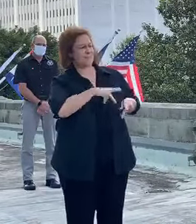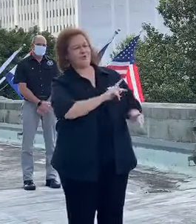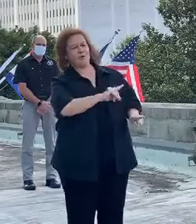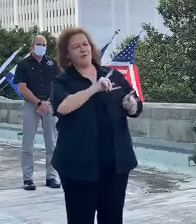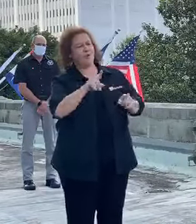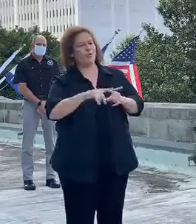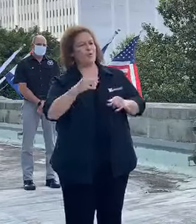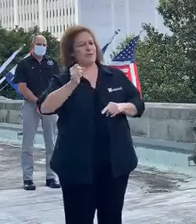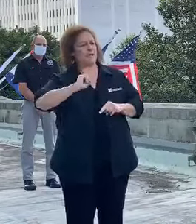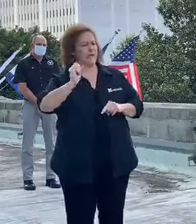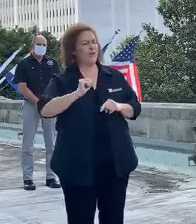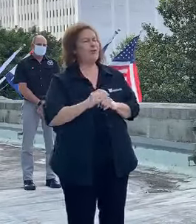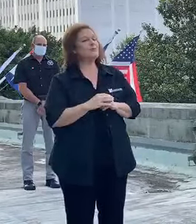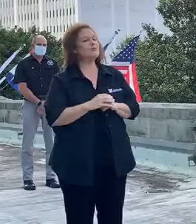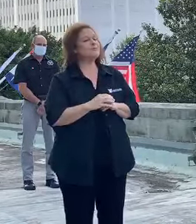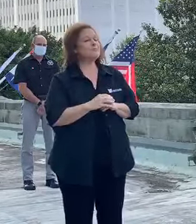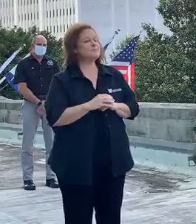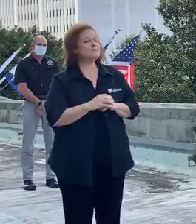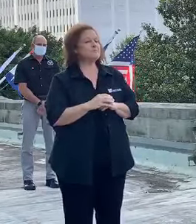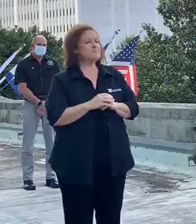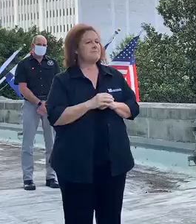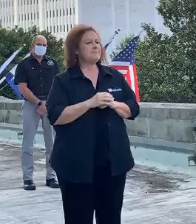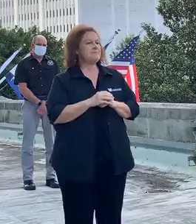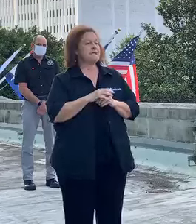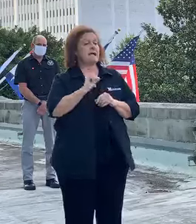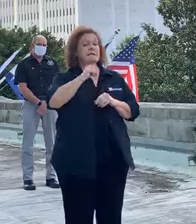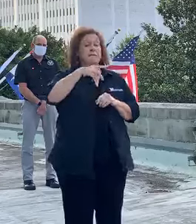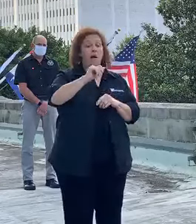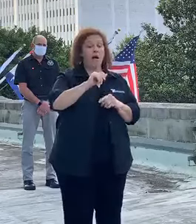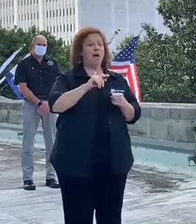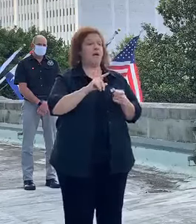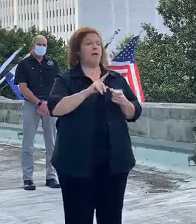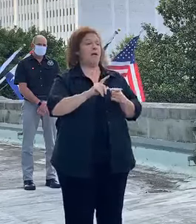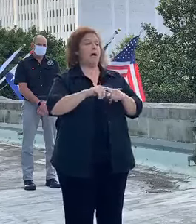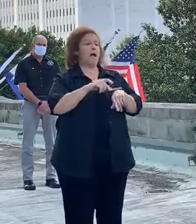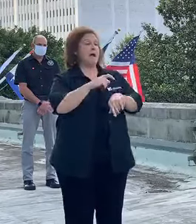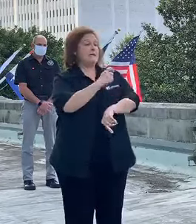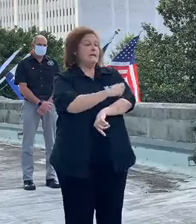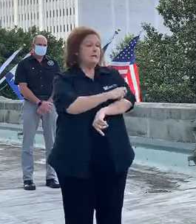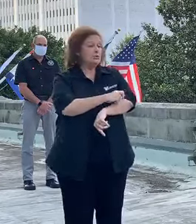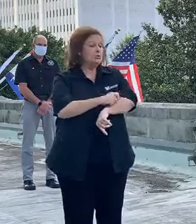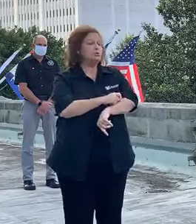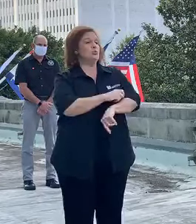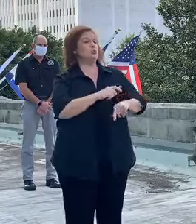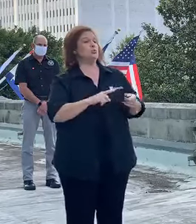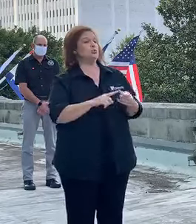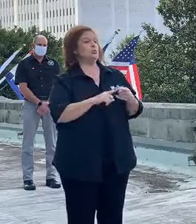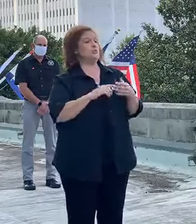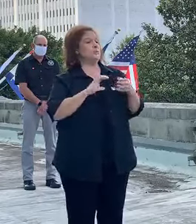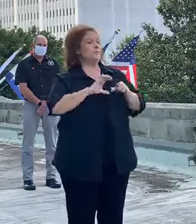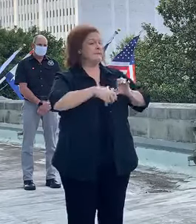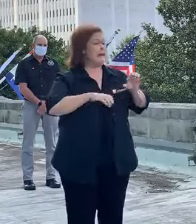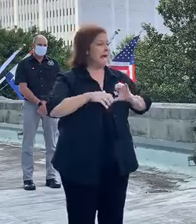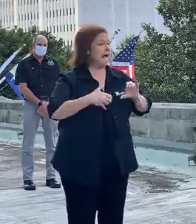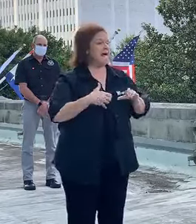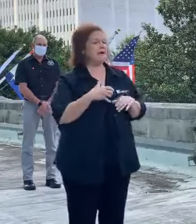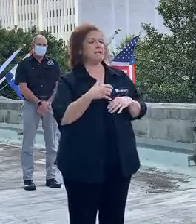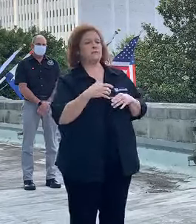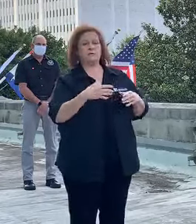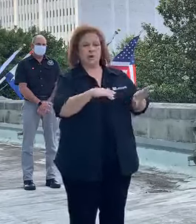locals, this is a good thing. Spas, tattoo and massage parlors